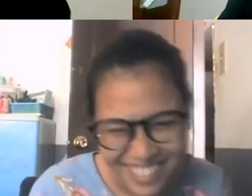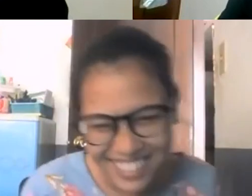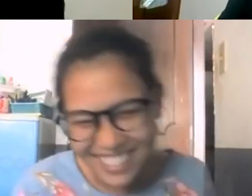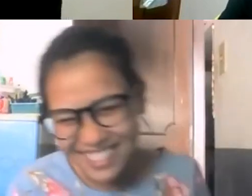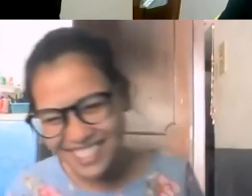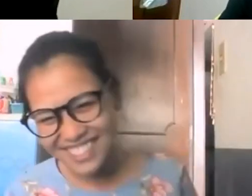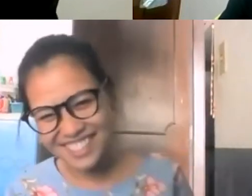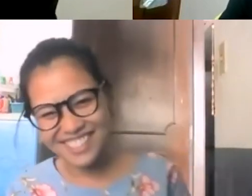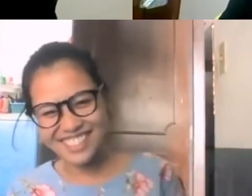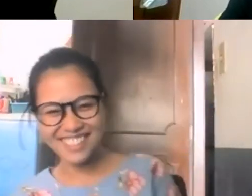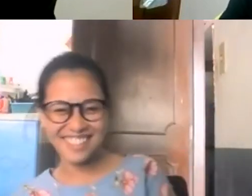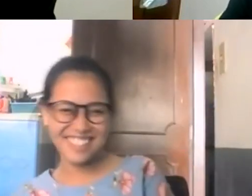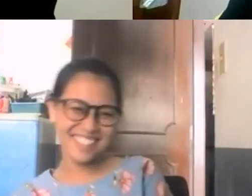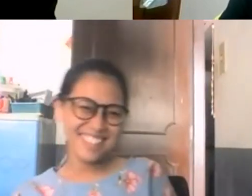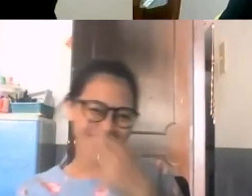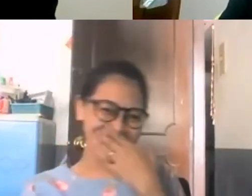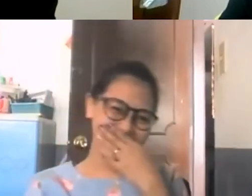think? Can you guys do that?